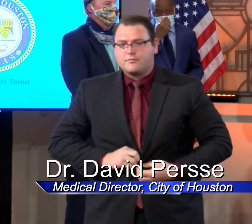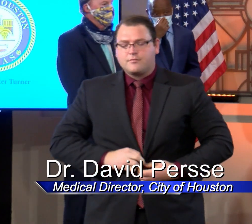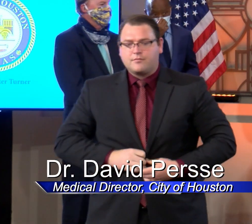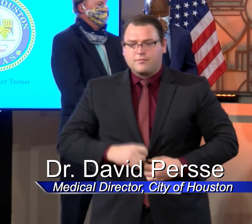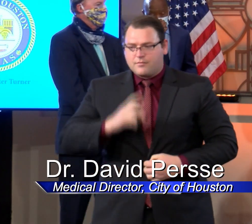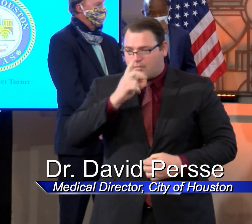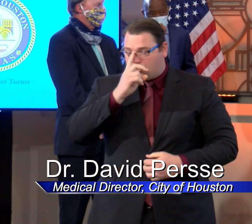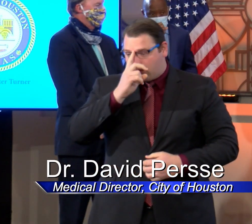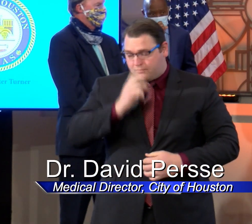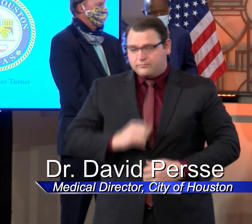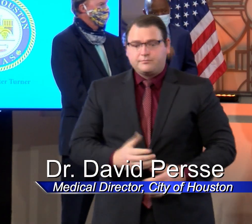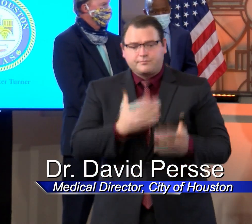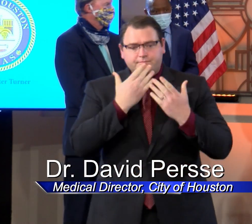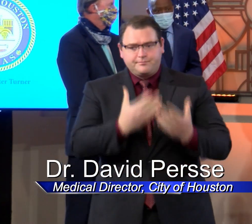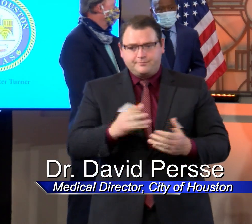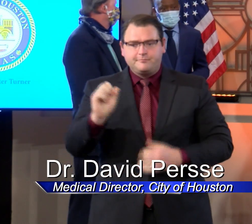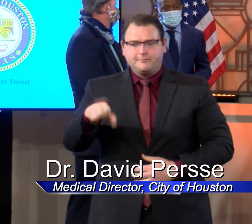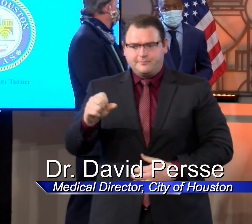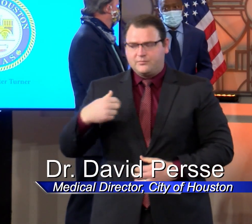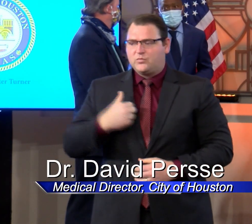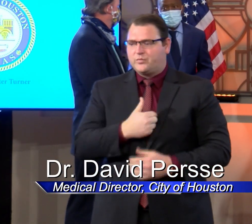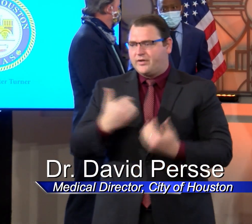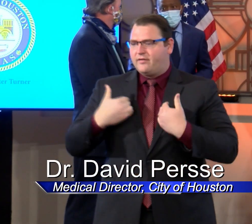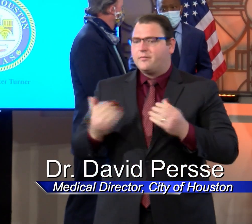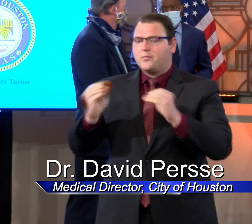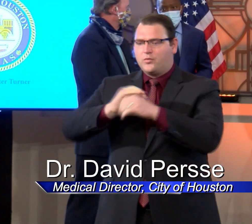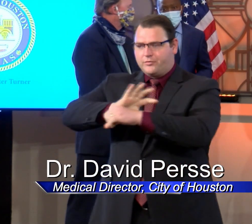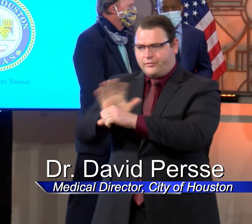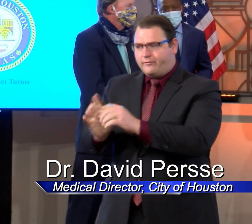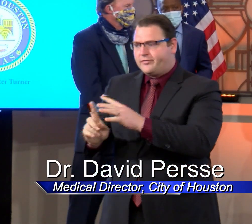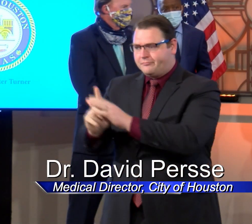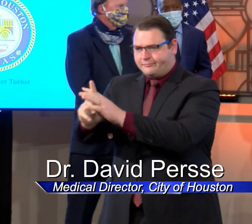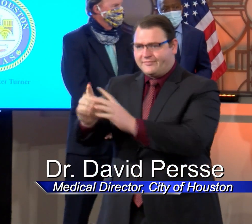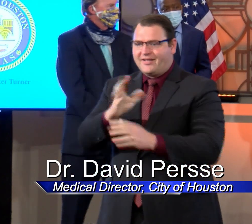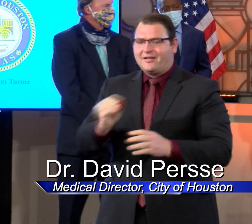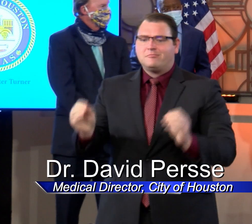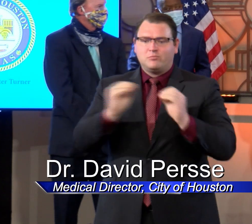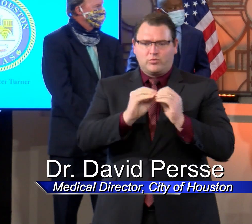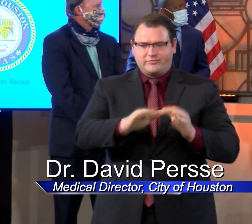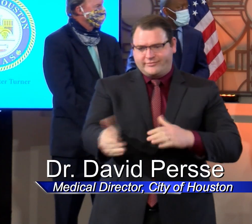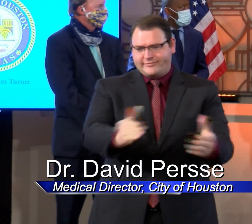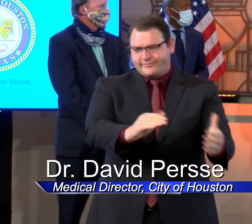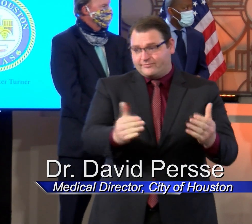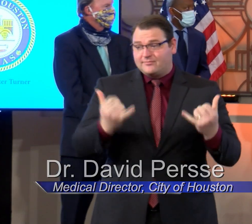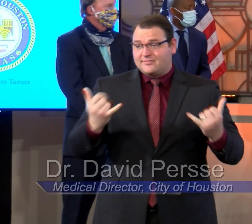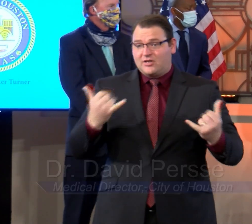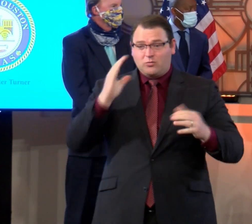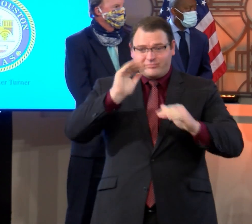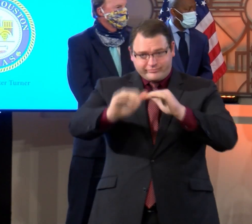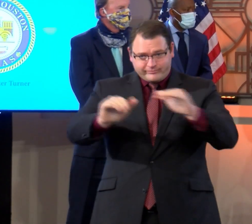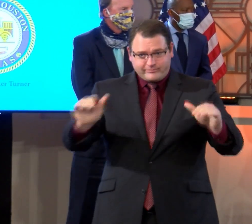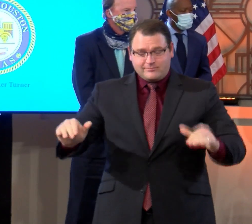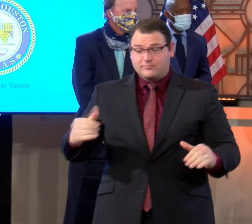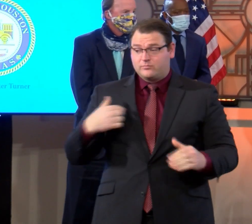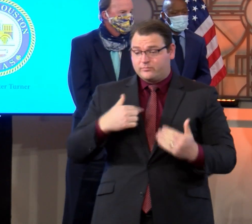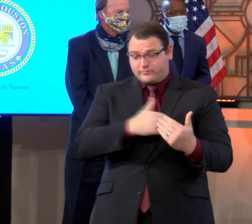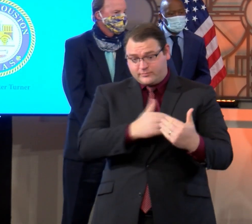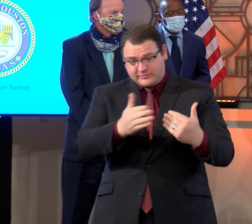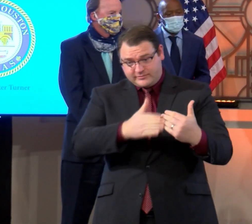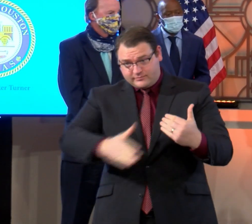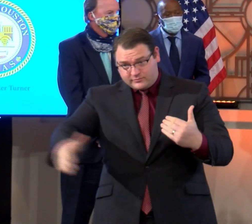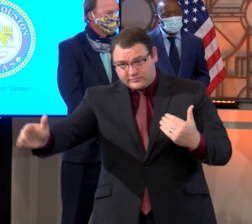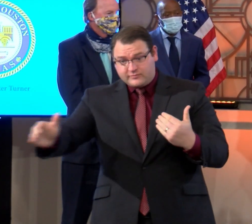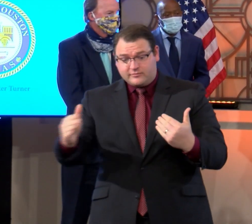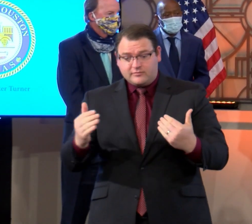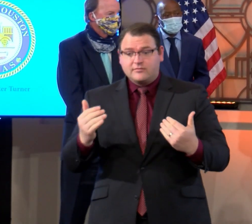and tragically more deaths. And so one thing I want to point out is to remind everyone that as we move forward, that in public health, there